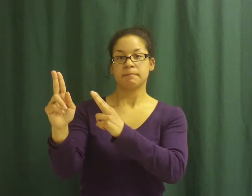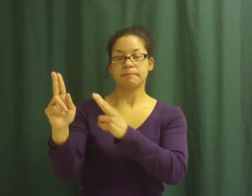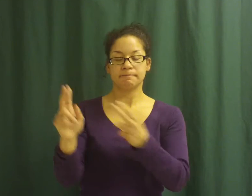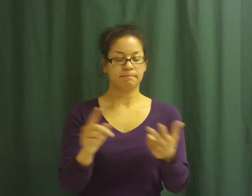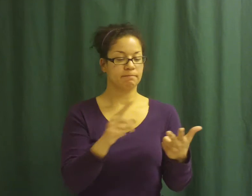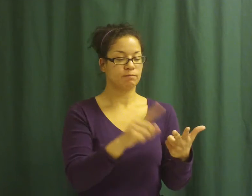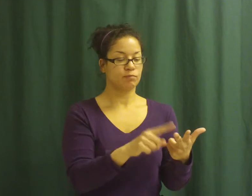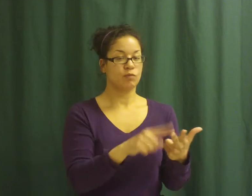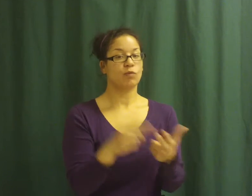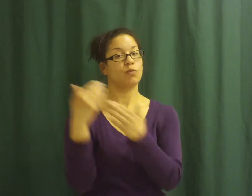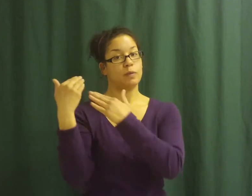responsibility,